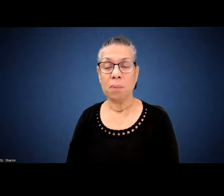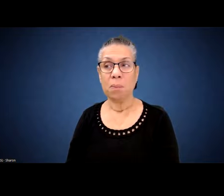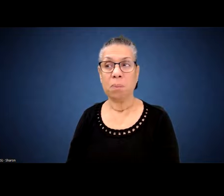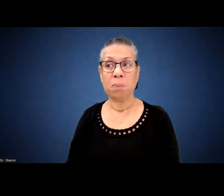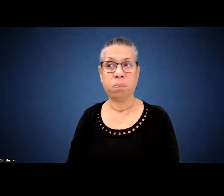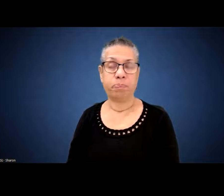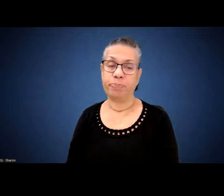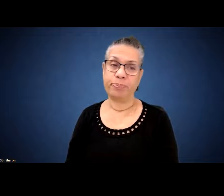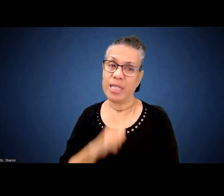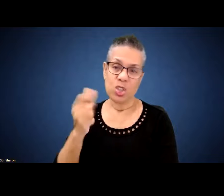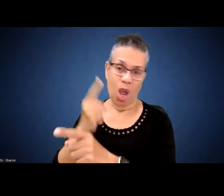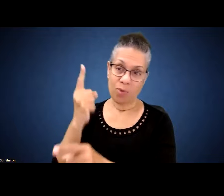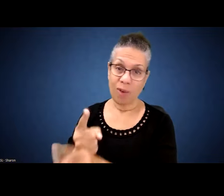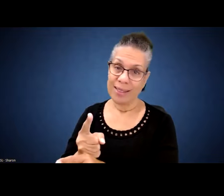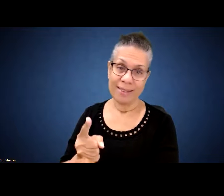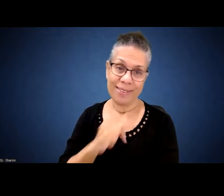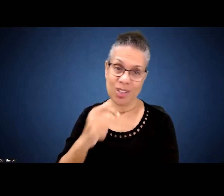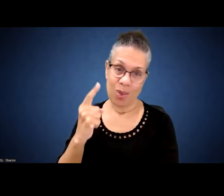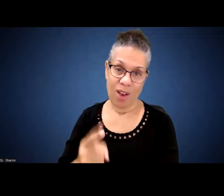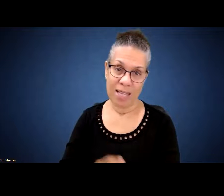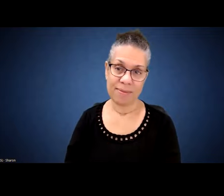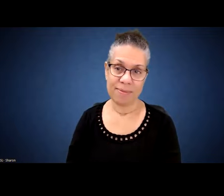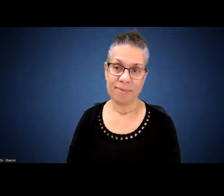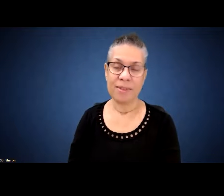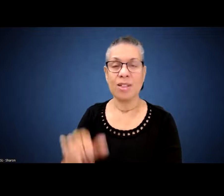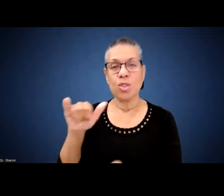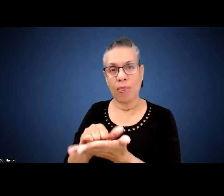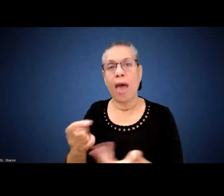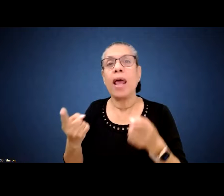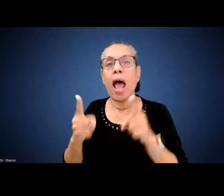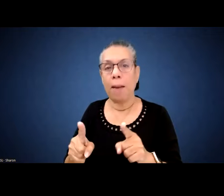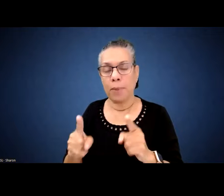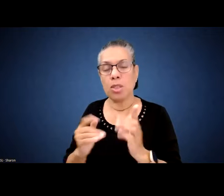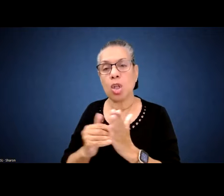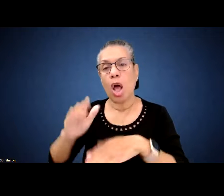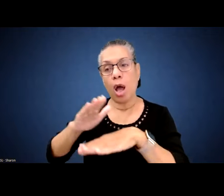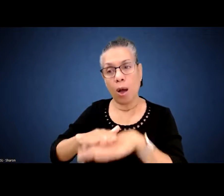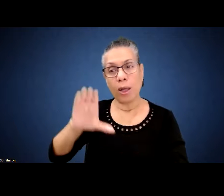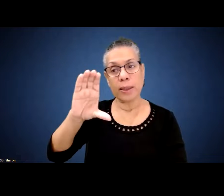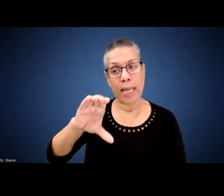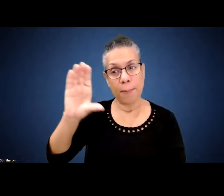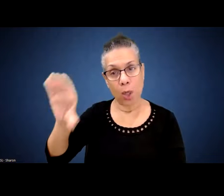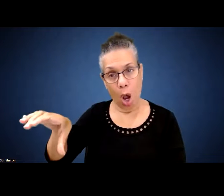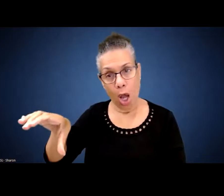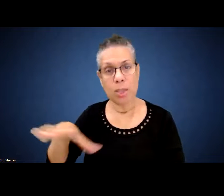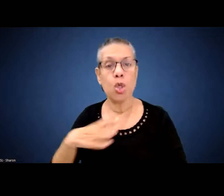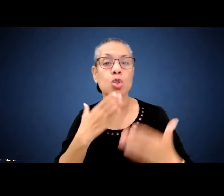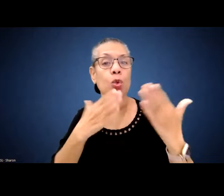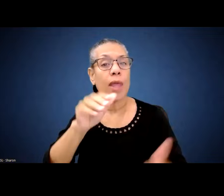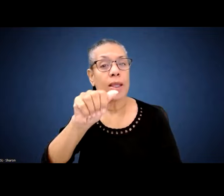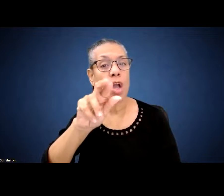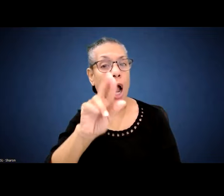it's not quite accurate. So I think that happens a lot on the Cape here as well. So thank you for that, Ari.